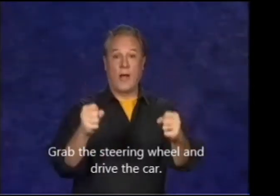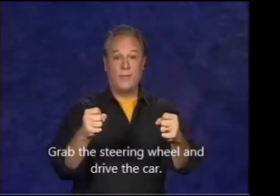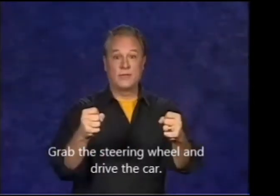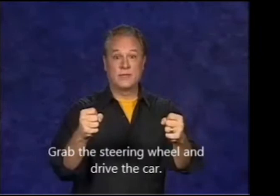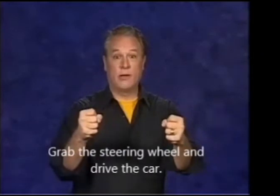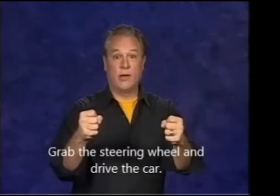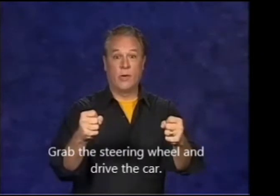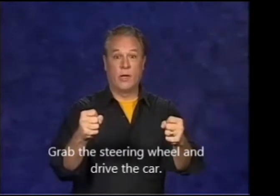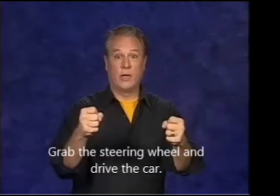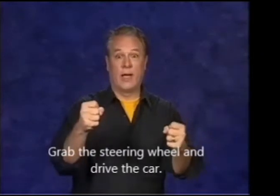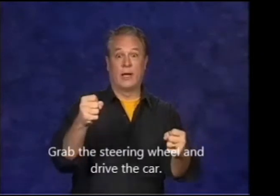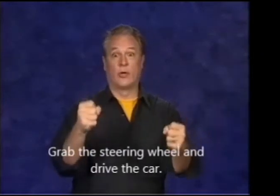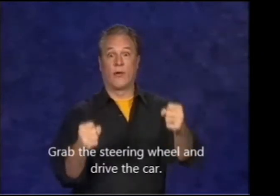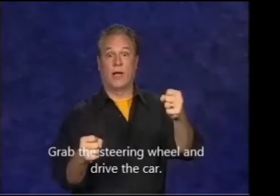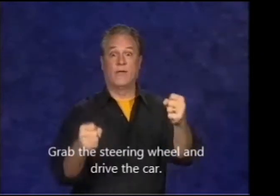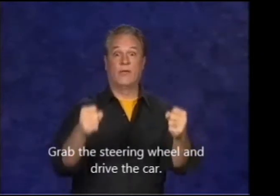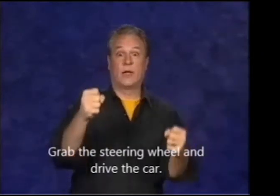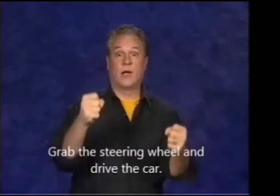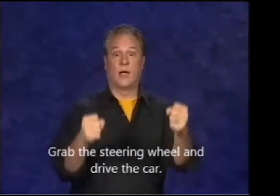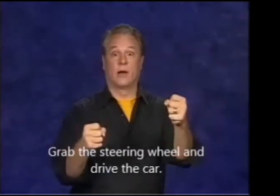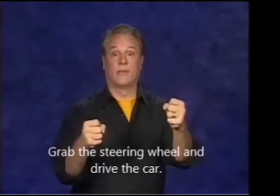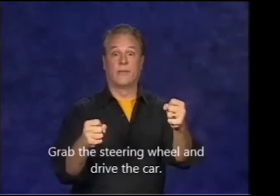Grab the steering wheel and drive the car.